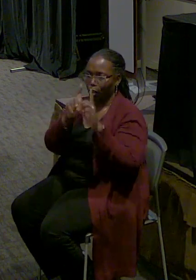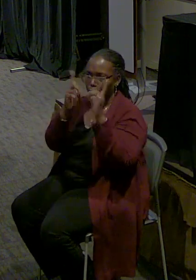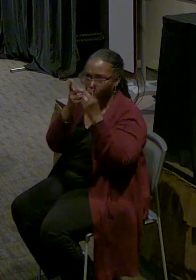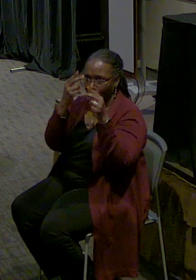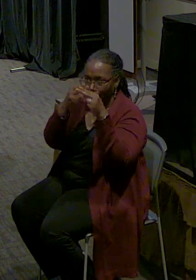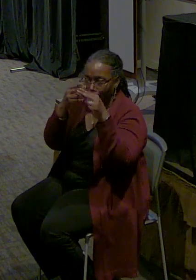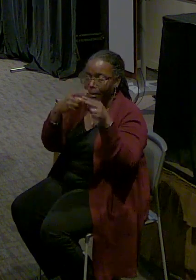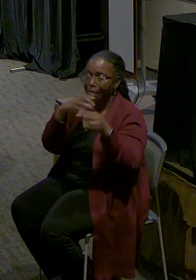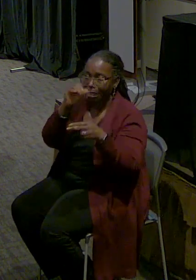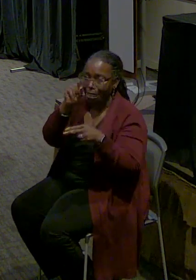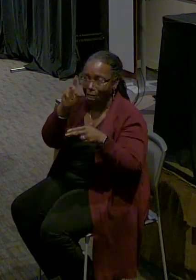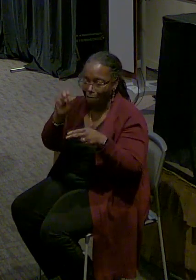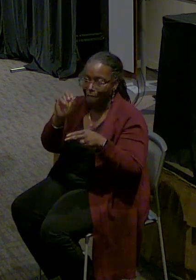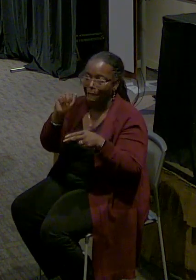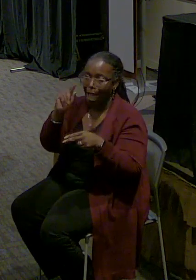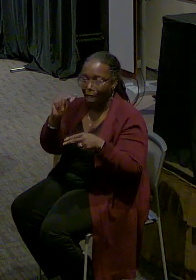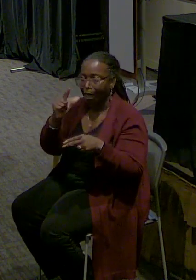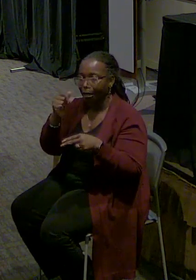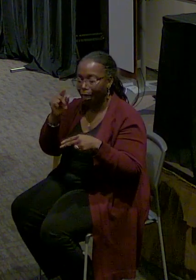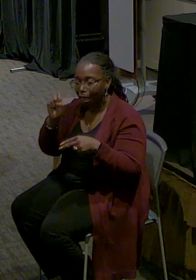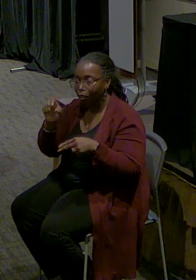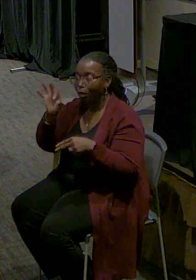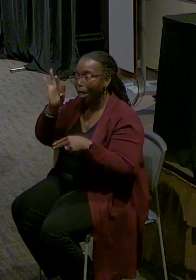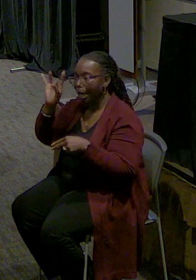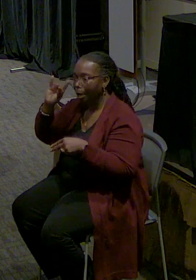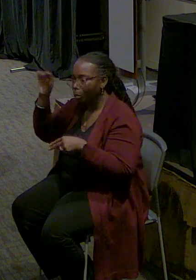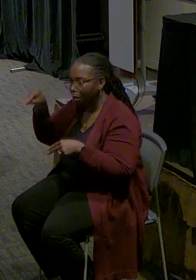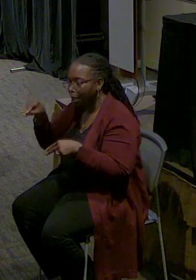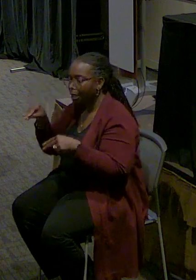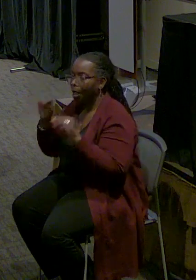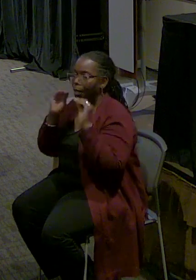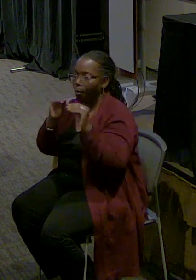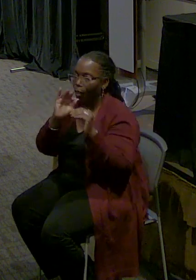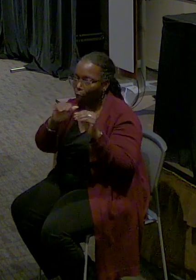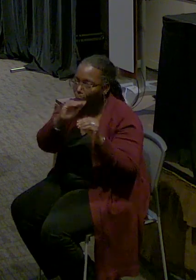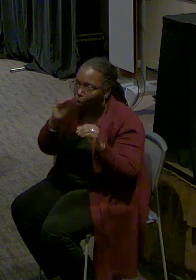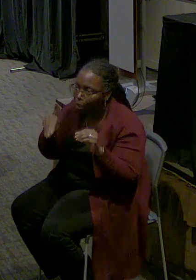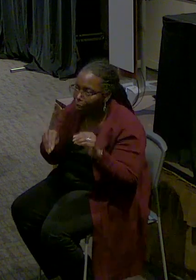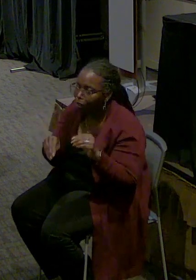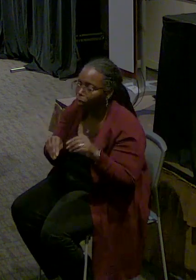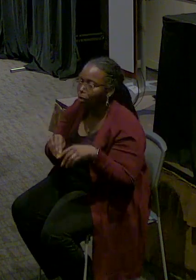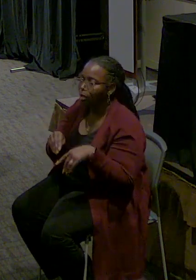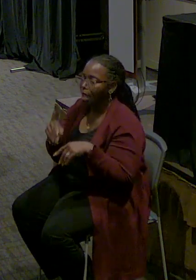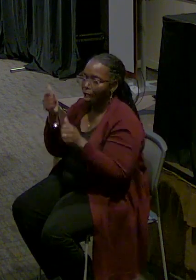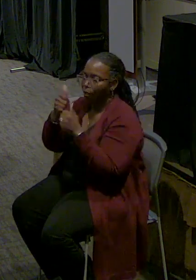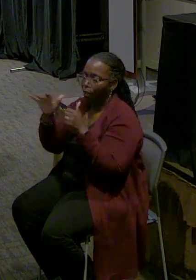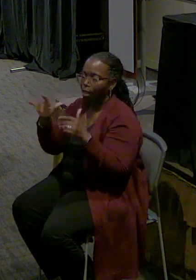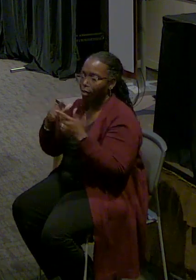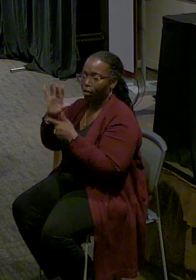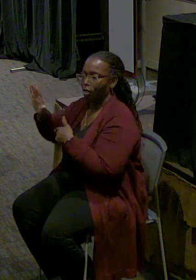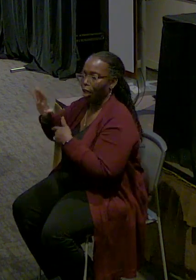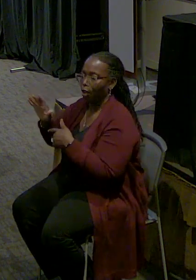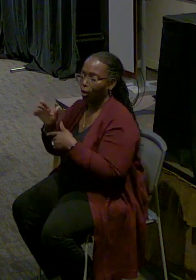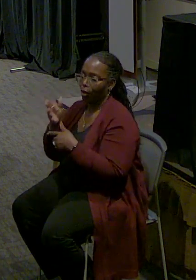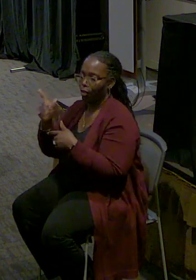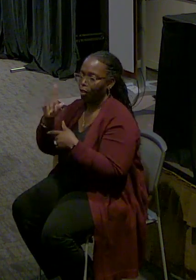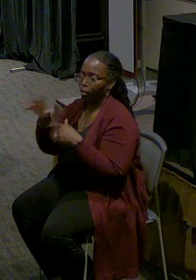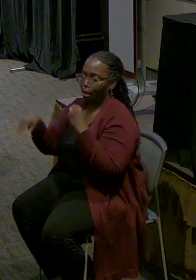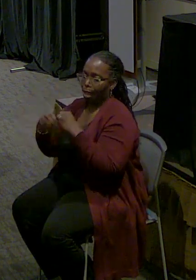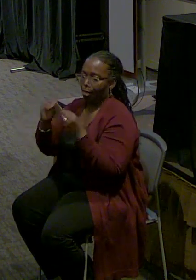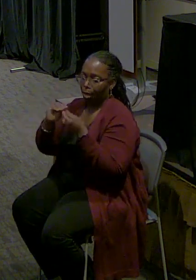top where it says CTE at a glance, where the 98% is, they would put their percentage. Everything else is there, they would just put the numbers